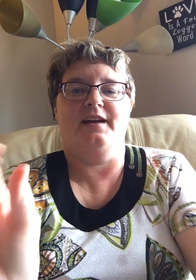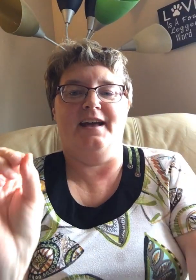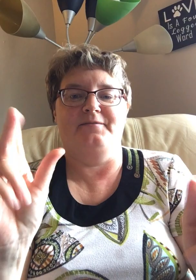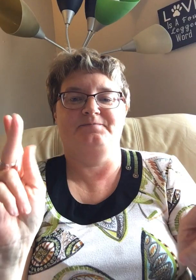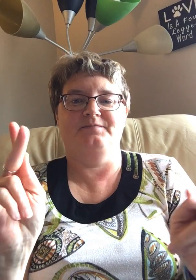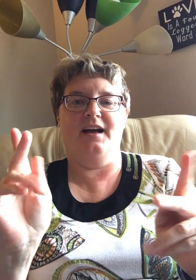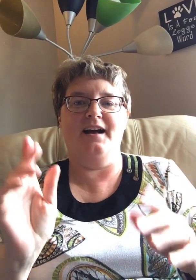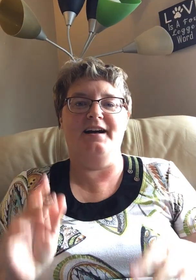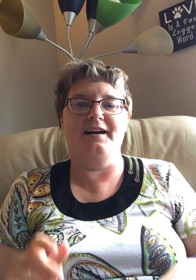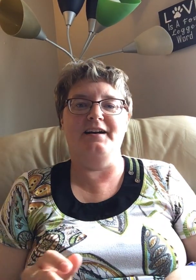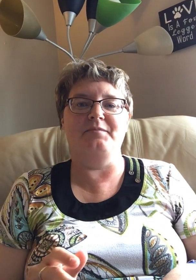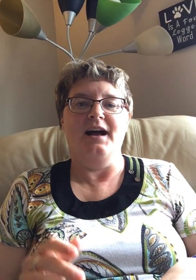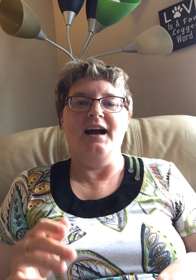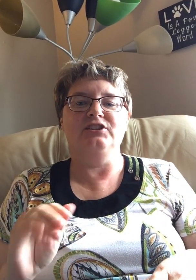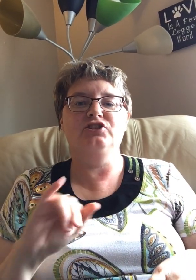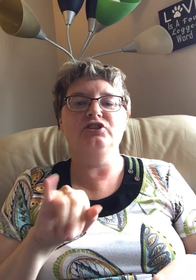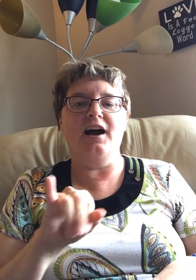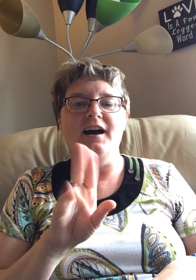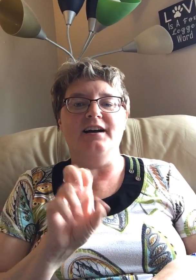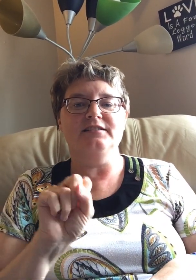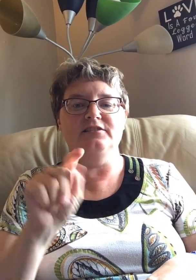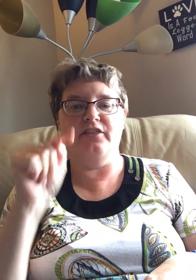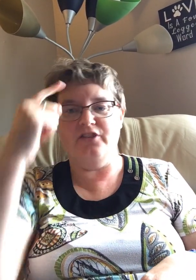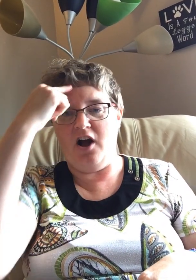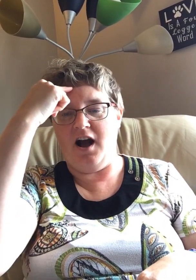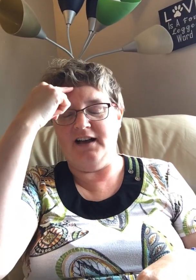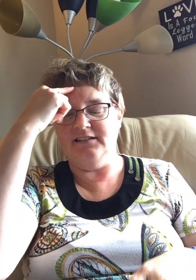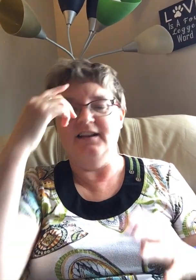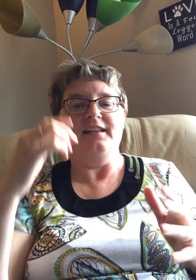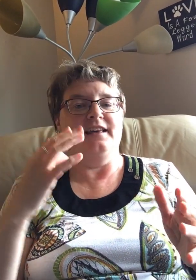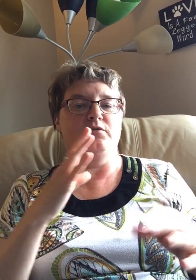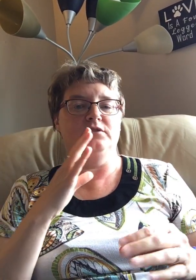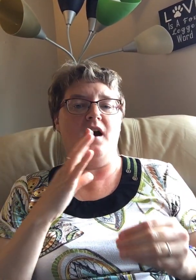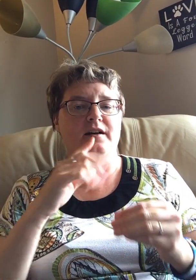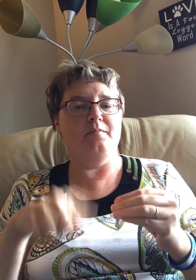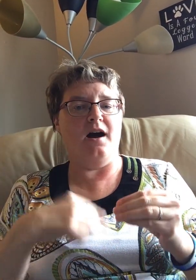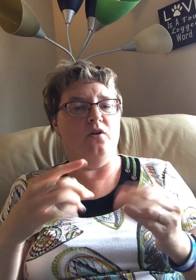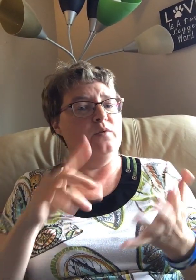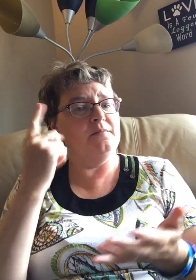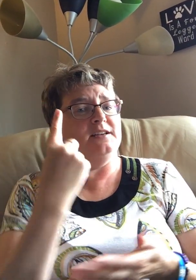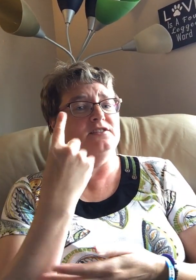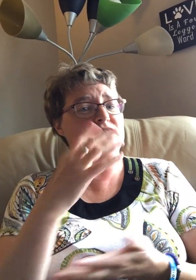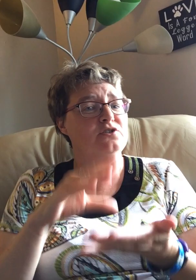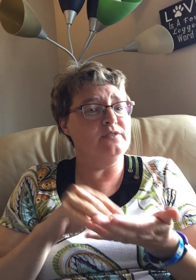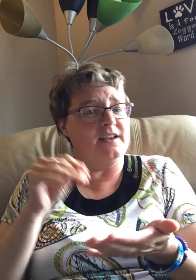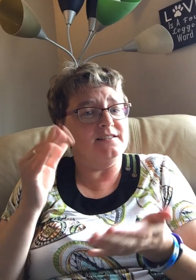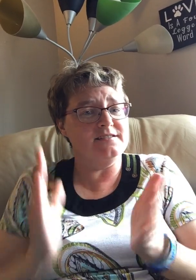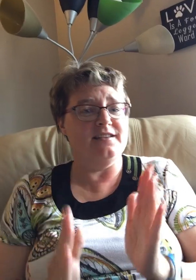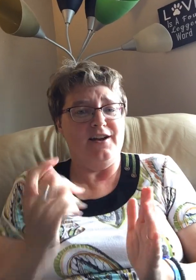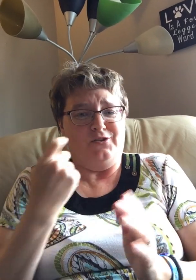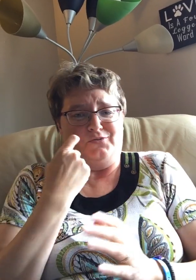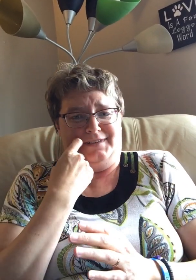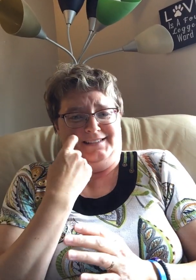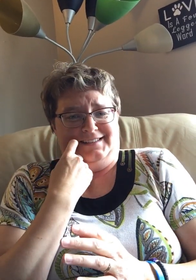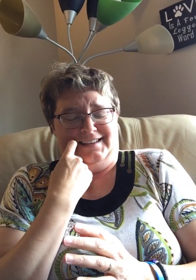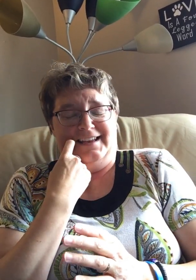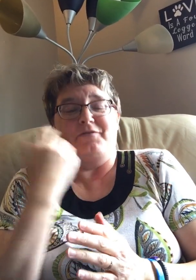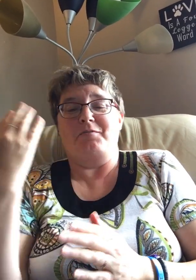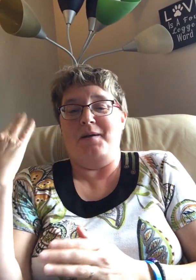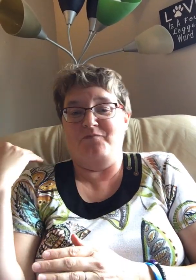Okay. I just thought that I would talk about one of my students recently, one of my